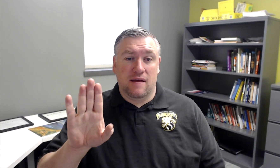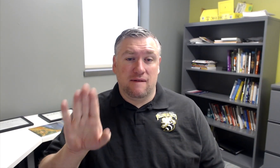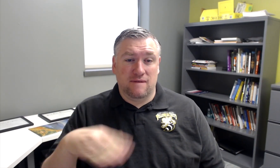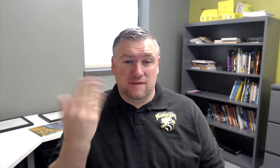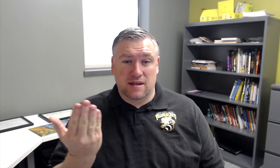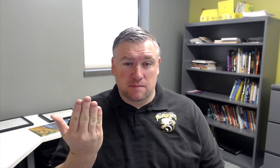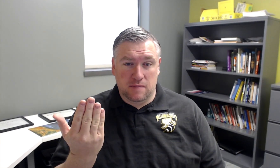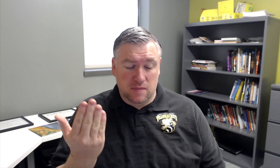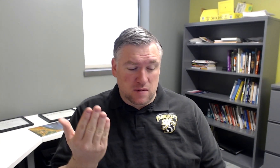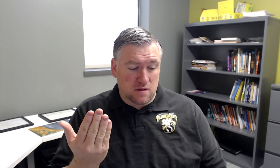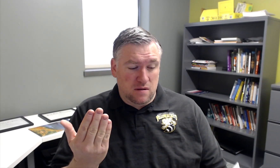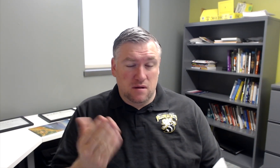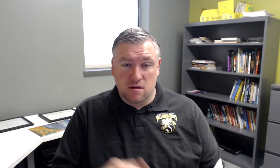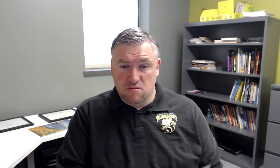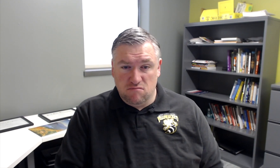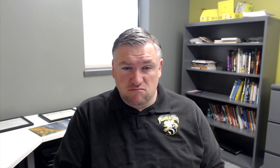And so if I flip this page,